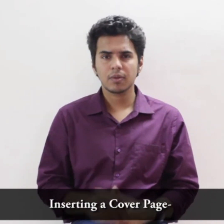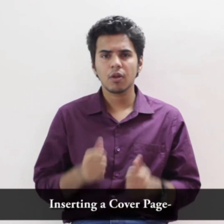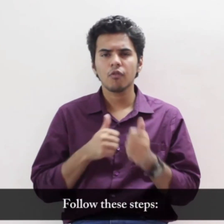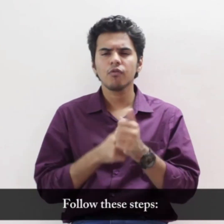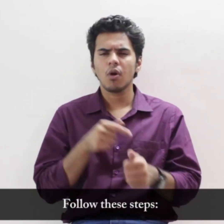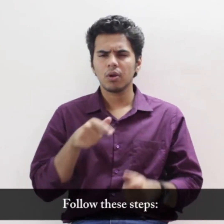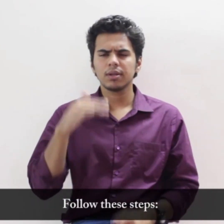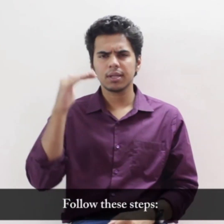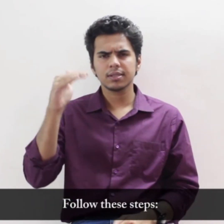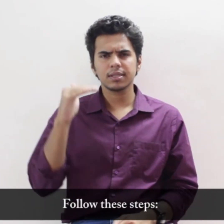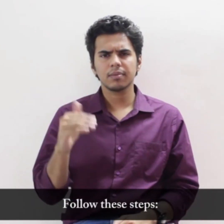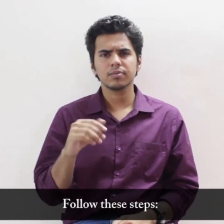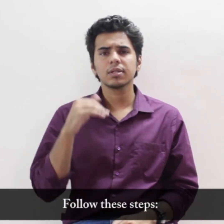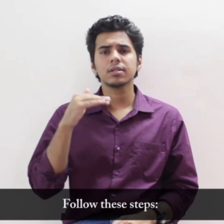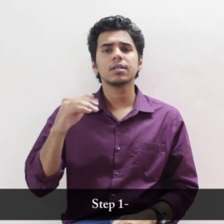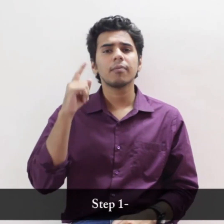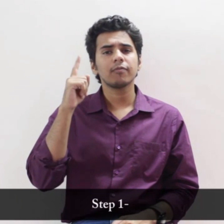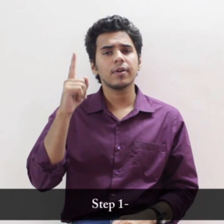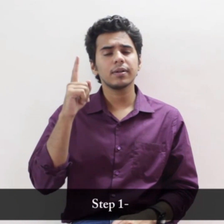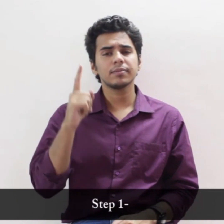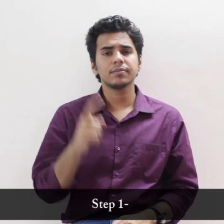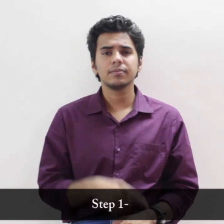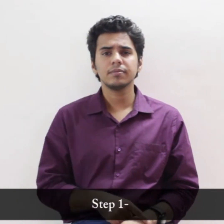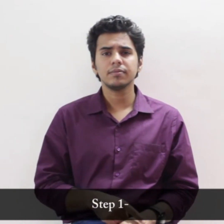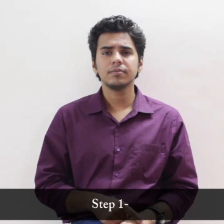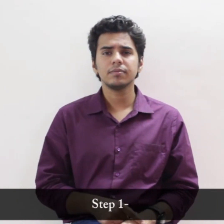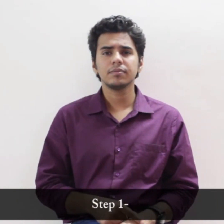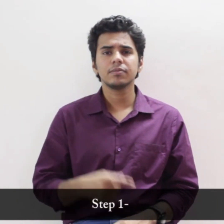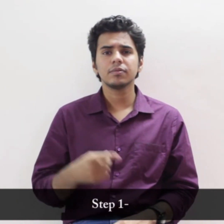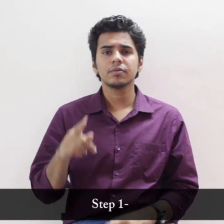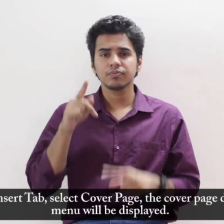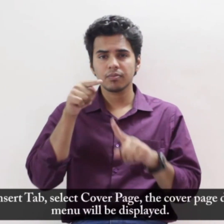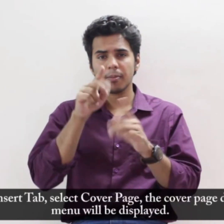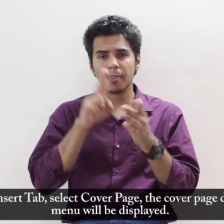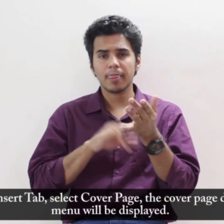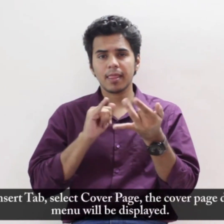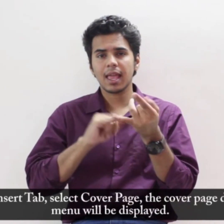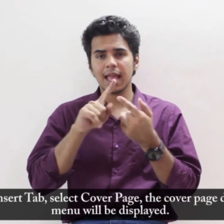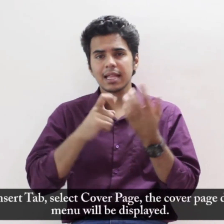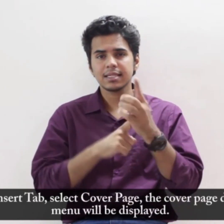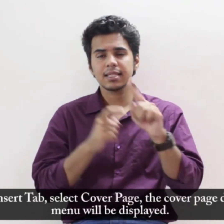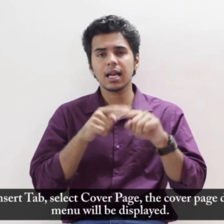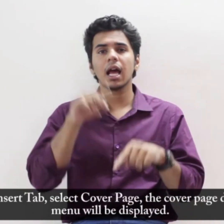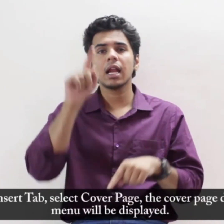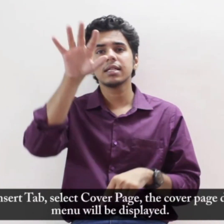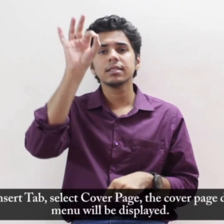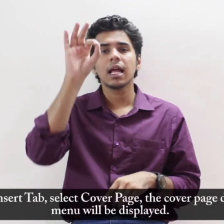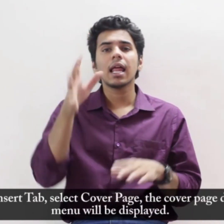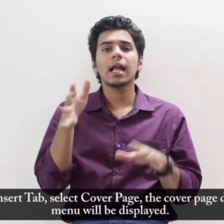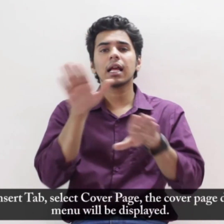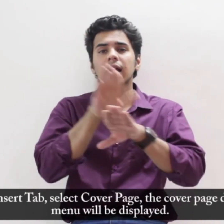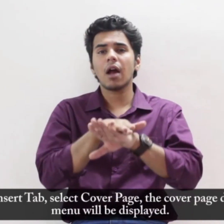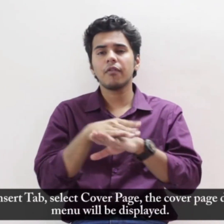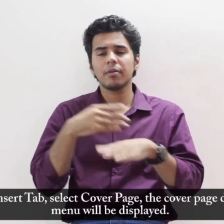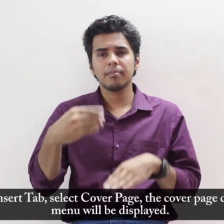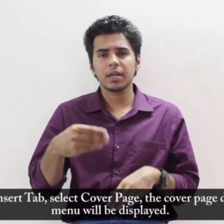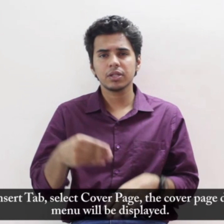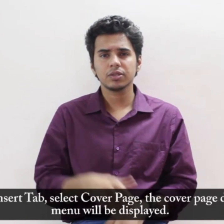Follow these steps. Step 1. From the Insert tab, select Cover Page. The Cover Page